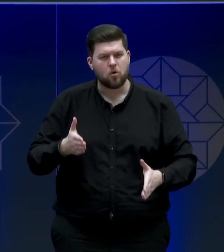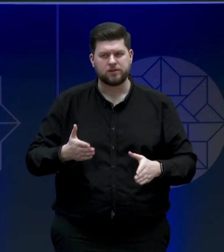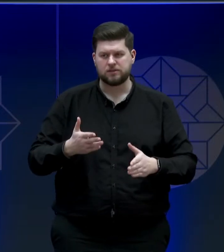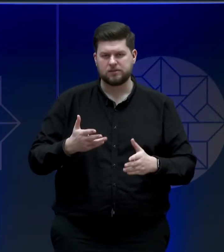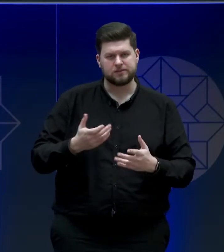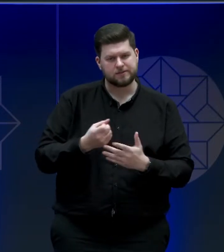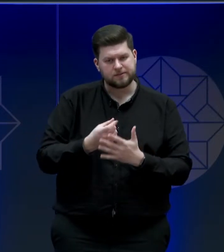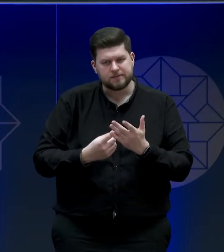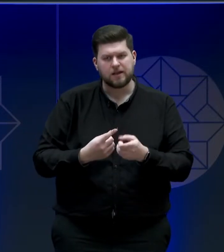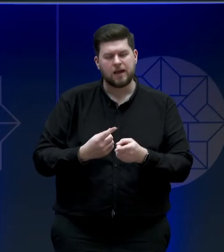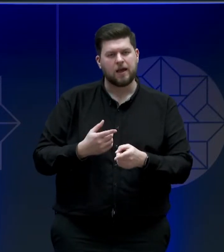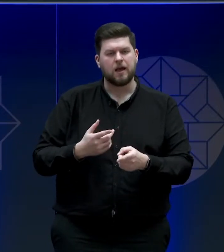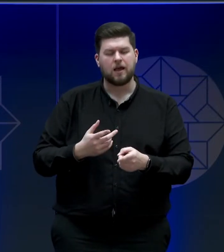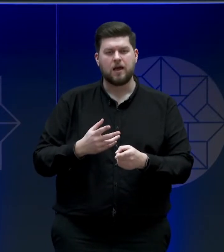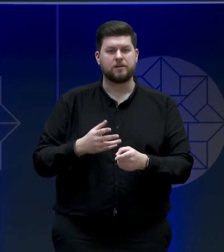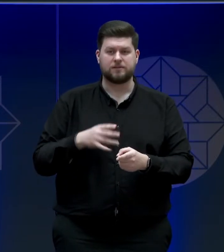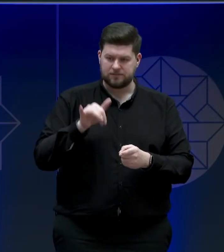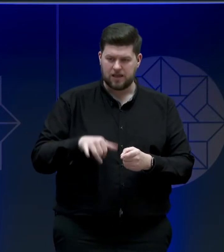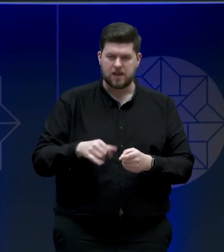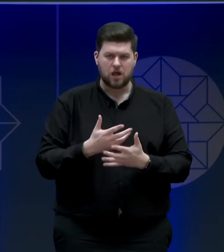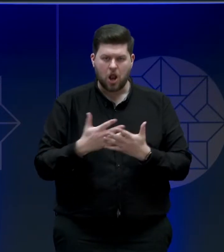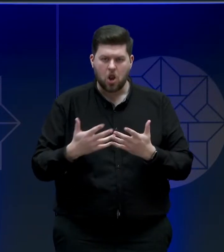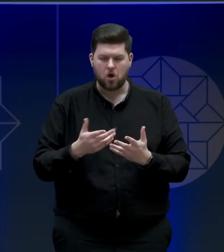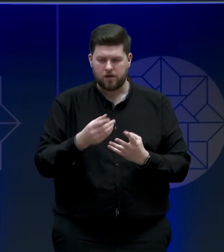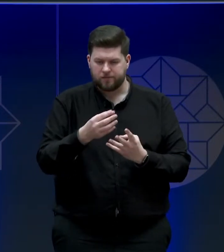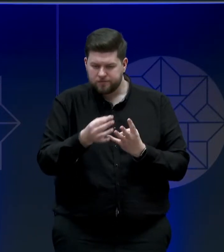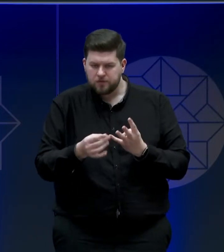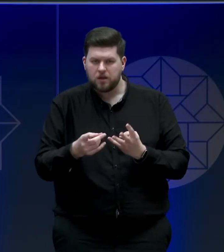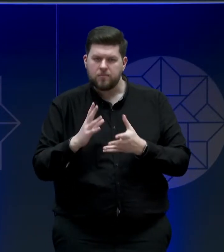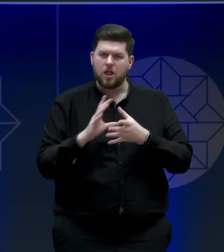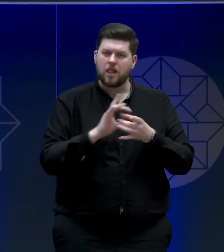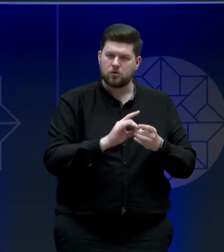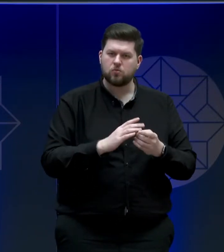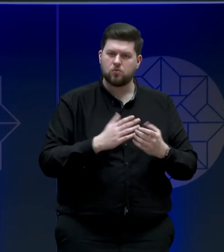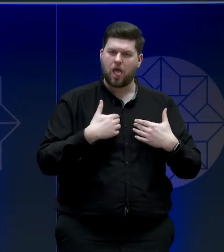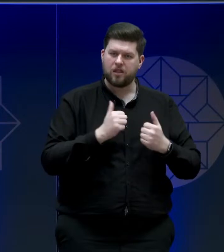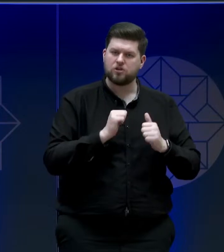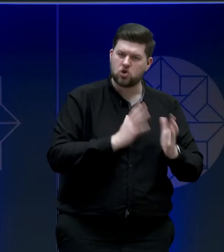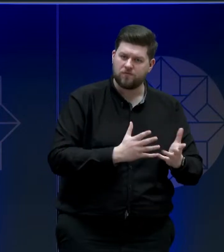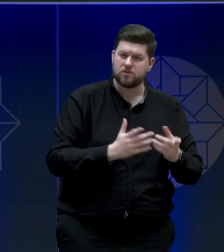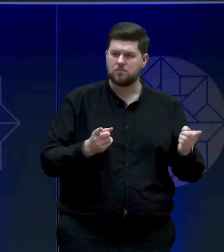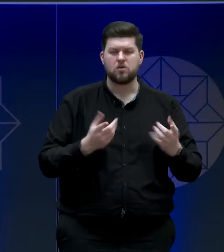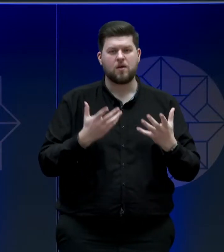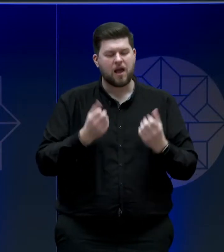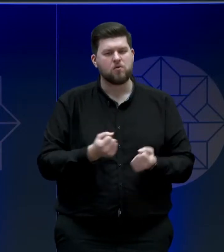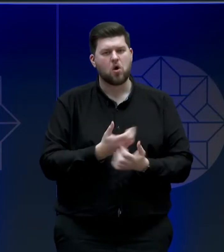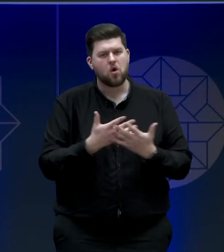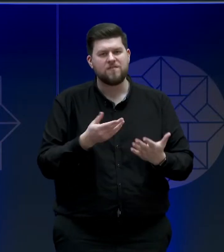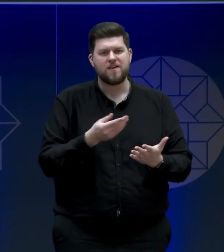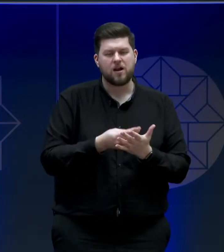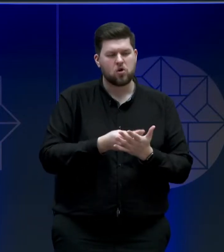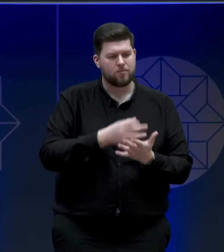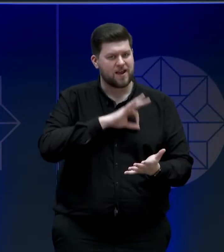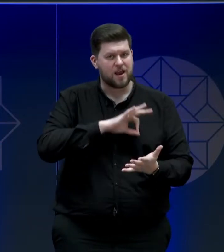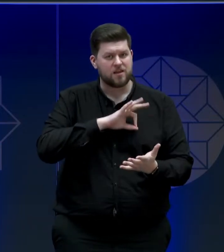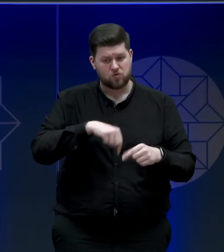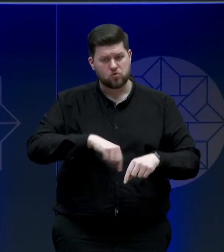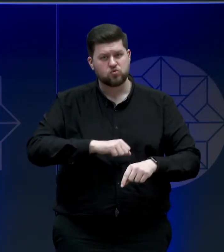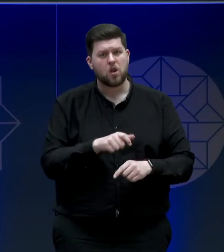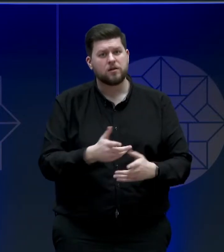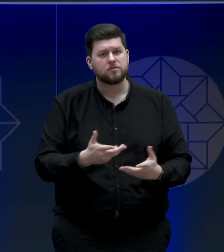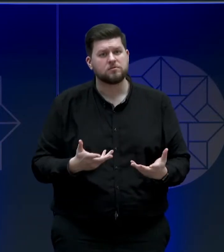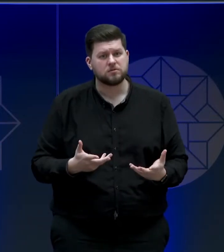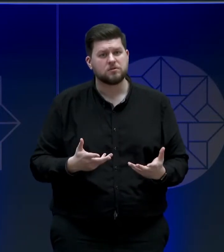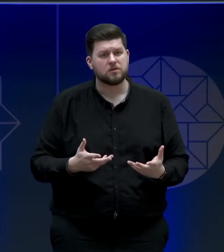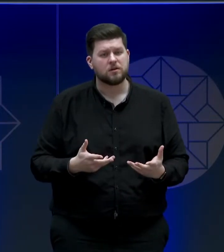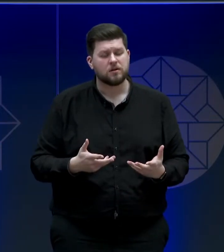that associated with the health service, but there's huge economic gains to be made for Scotland. And you know, you'll never